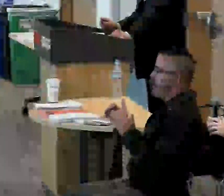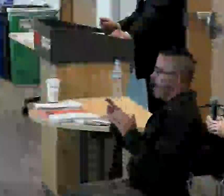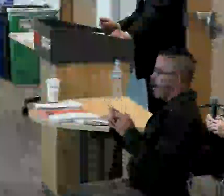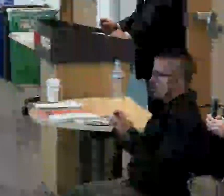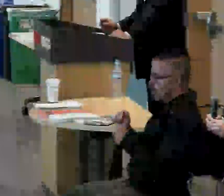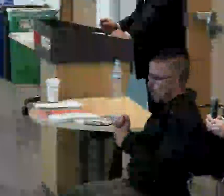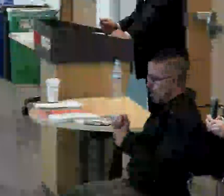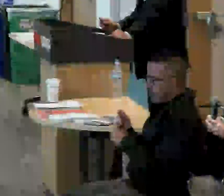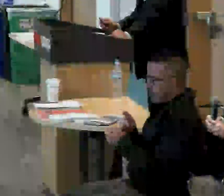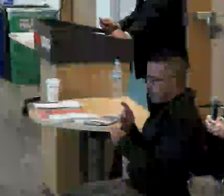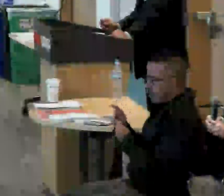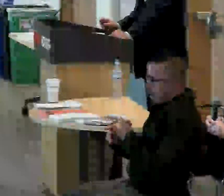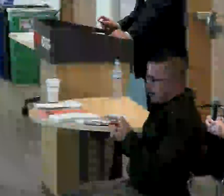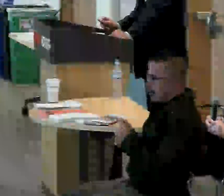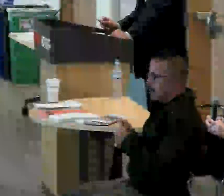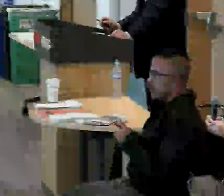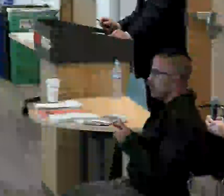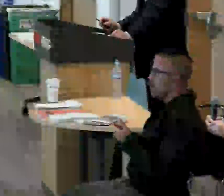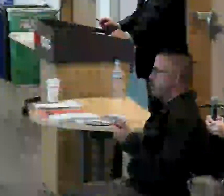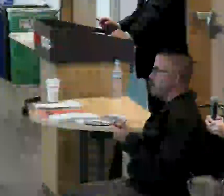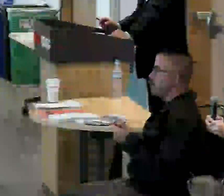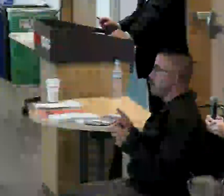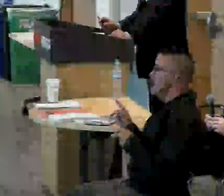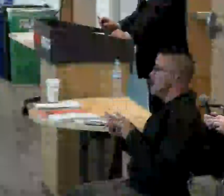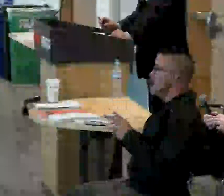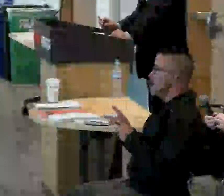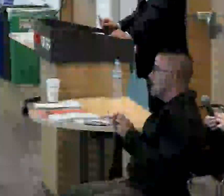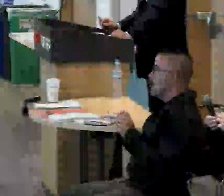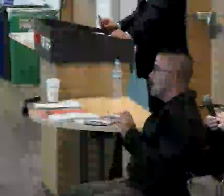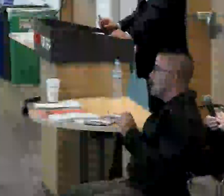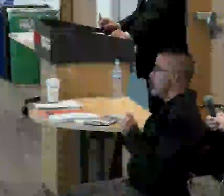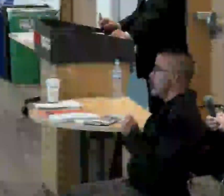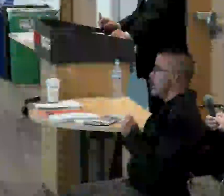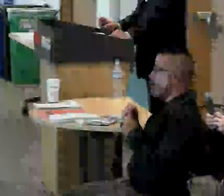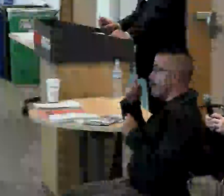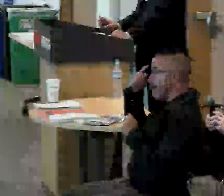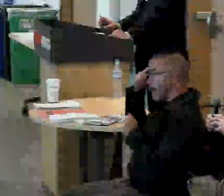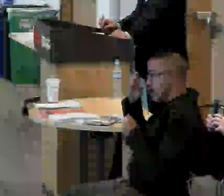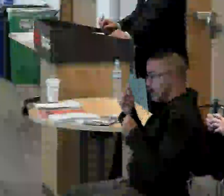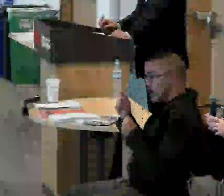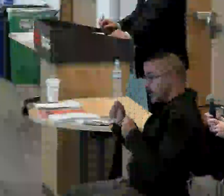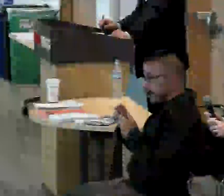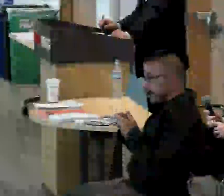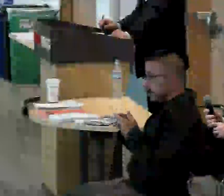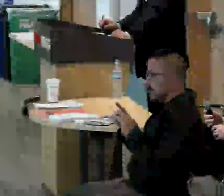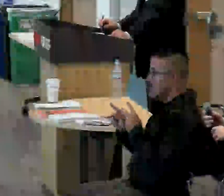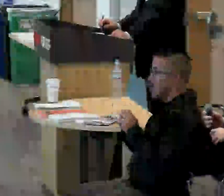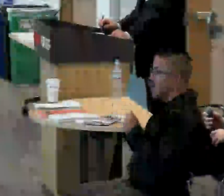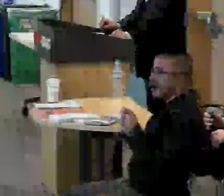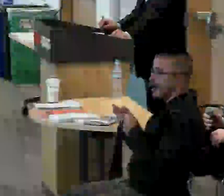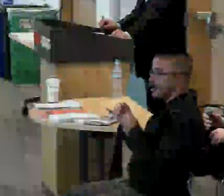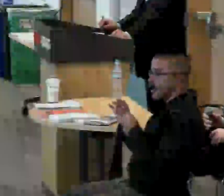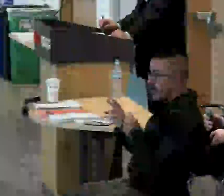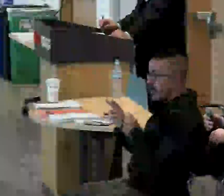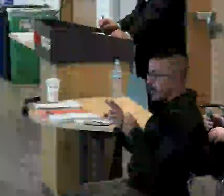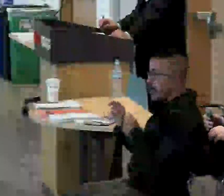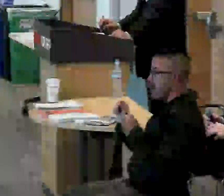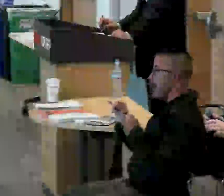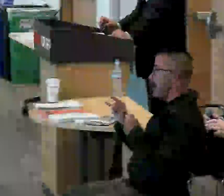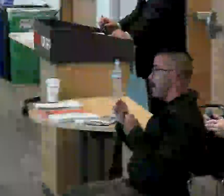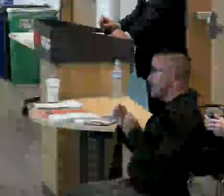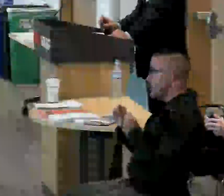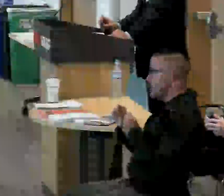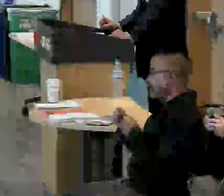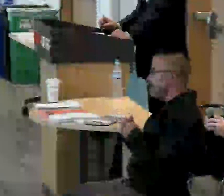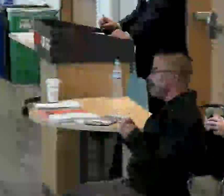on people with mental disabilities, people with HIV and AIDS, transition age